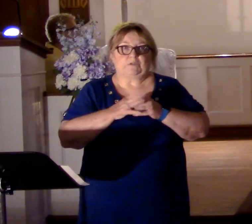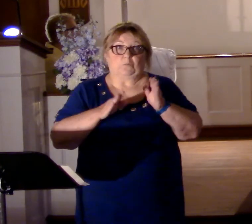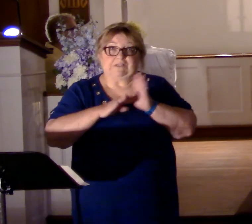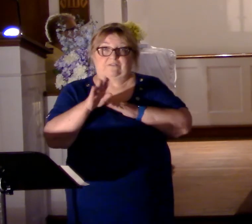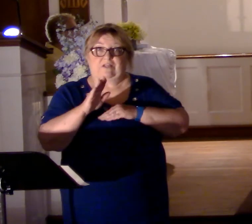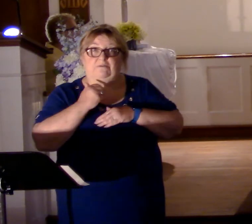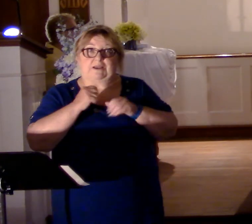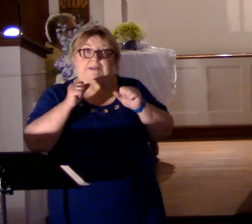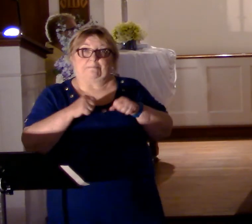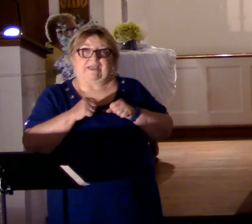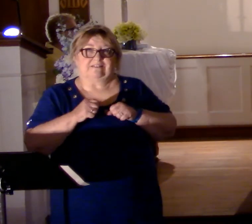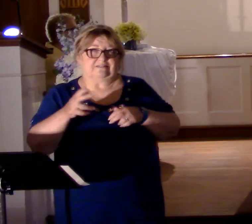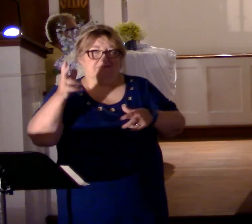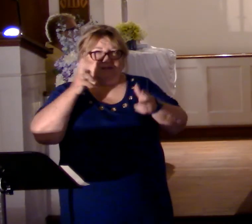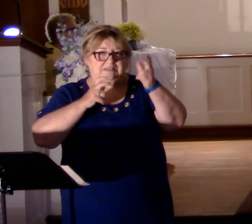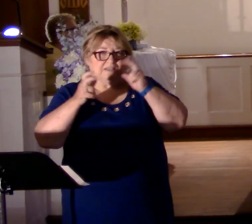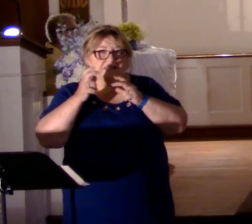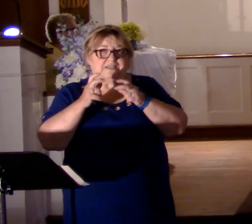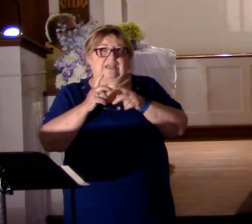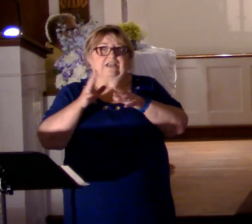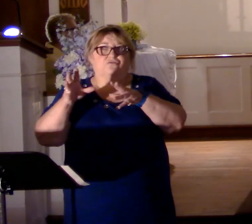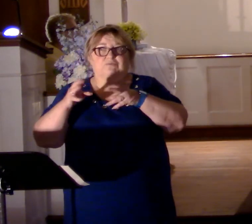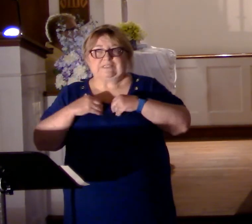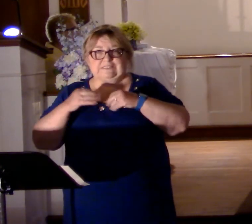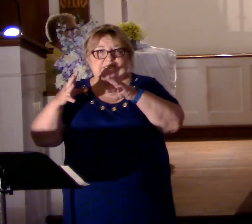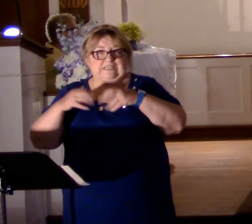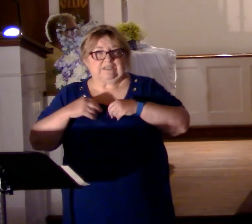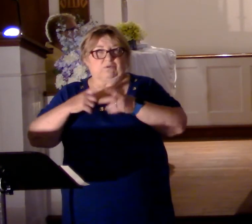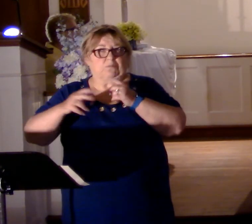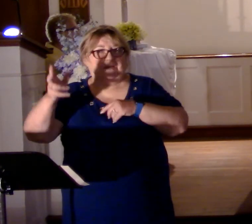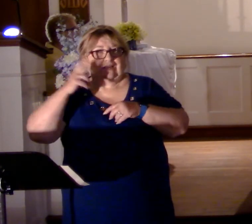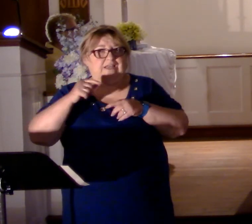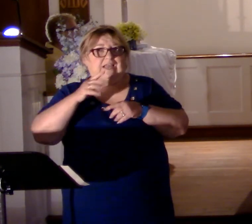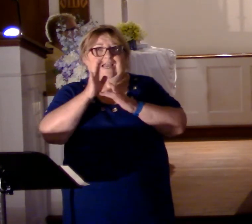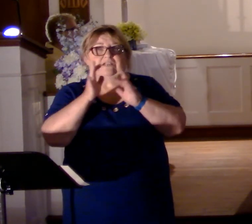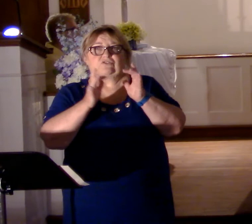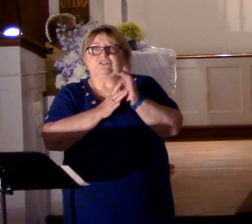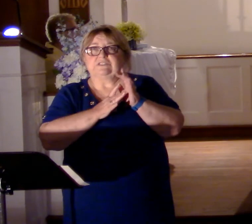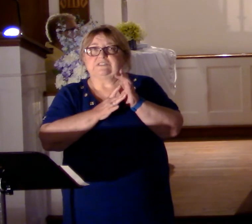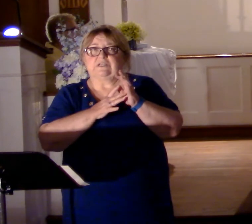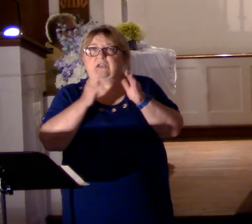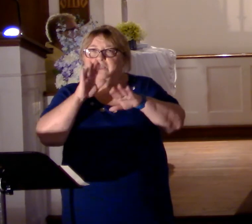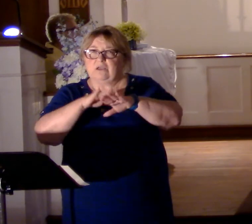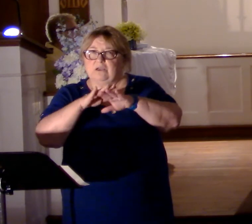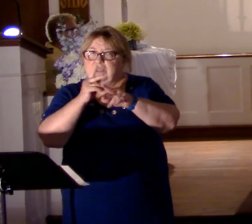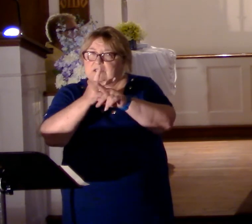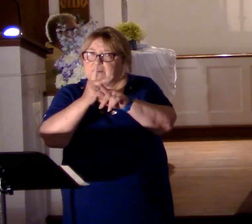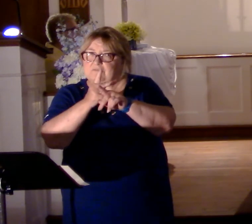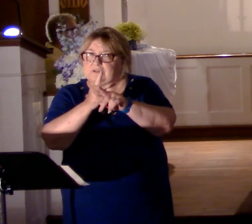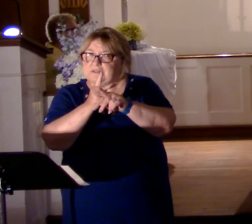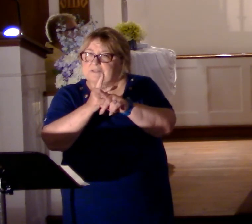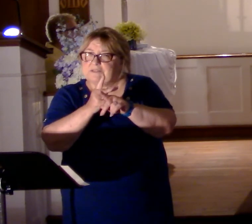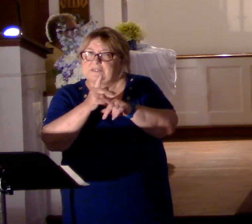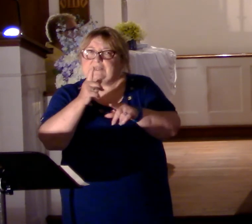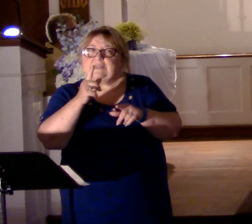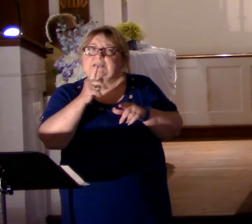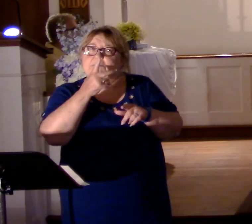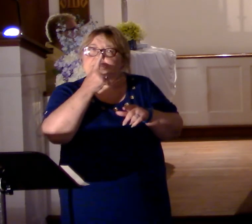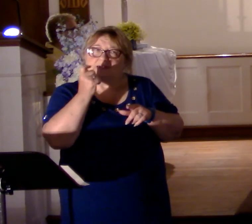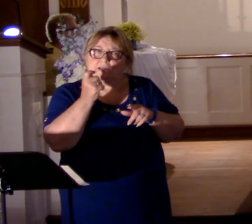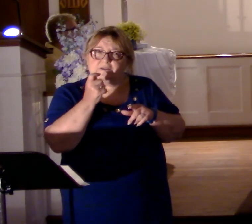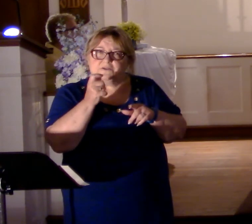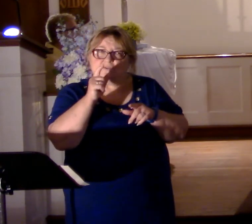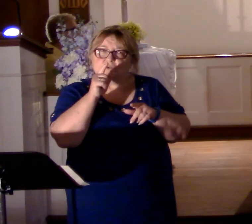develop our capacity to hear and to receive what we hear. And Jesus cautions, take heed, therefore,